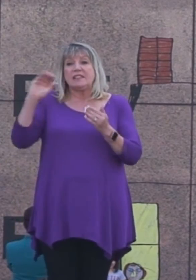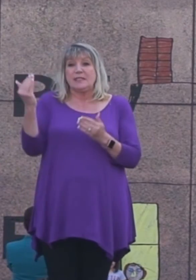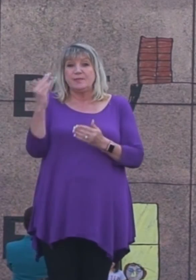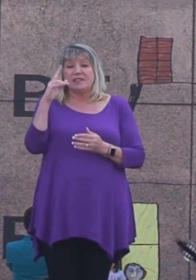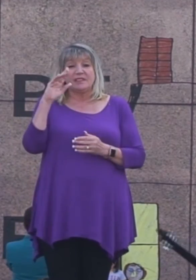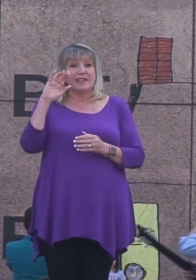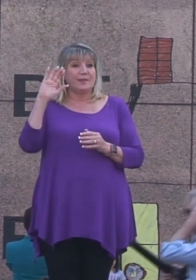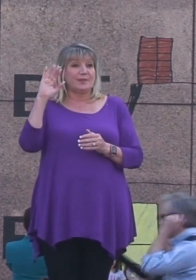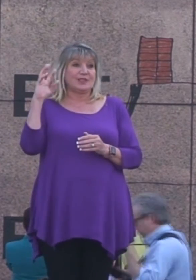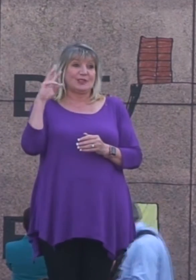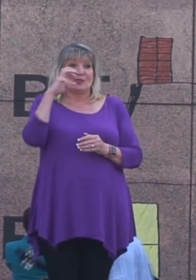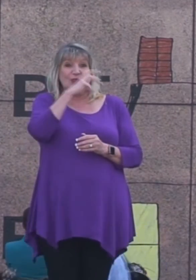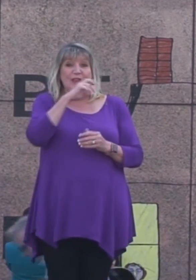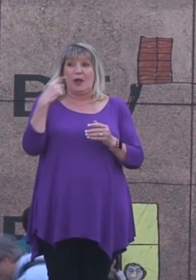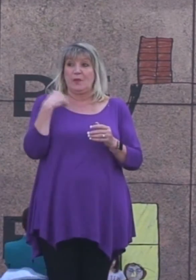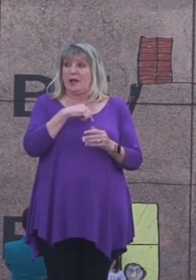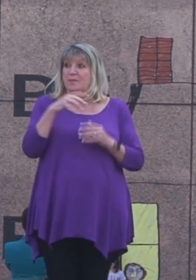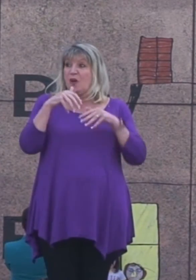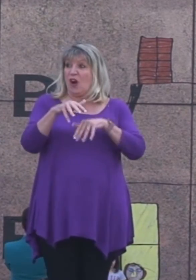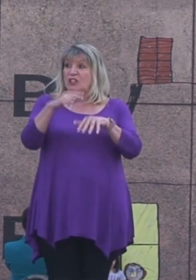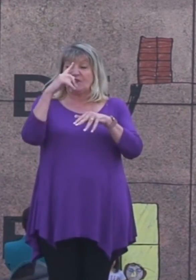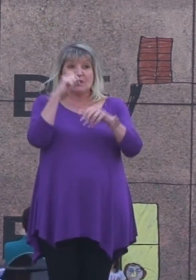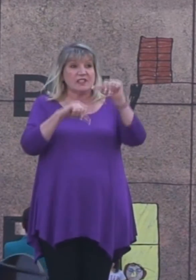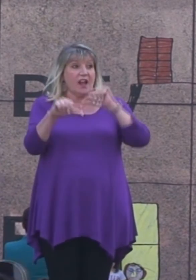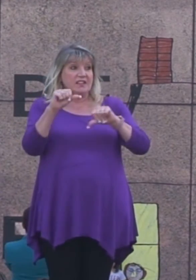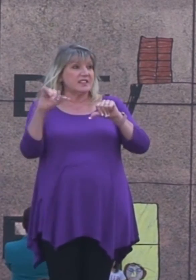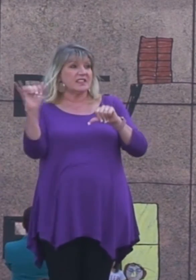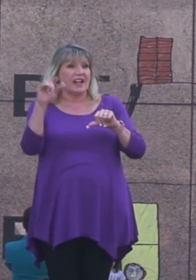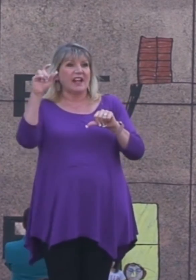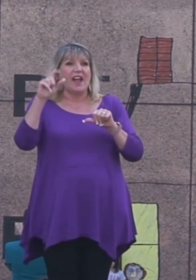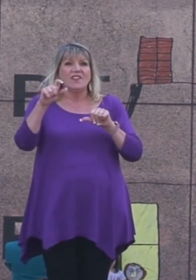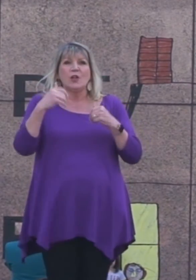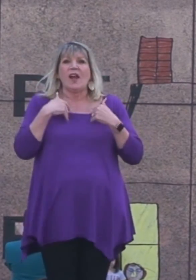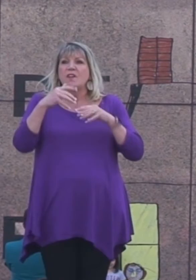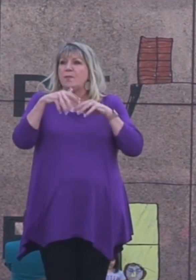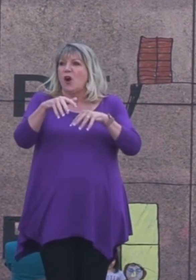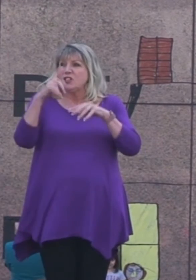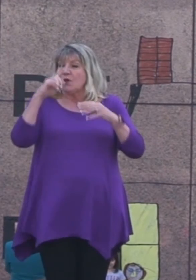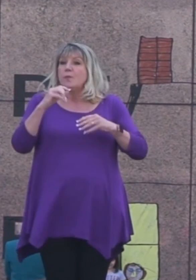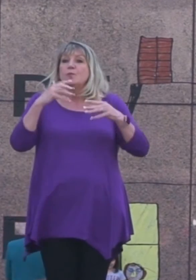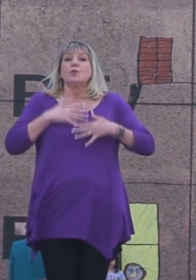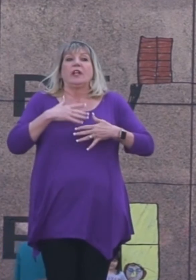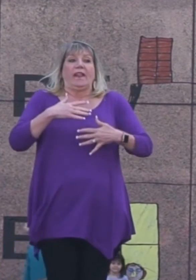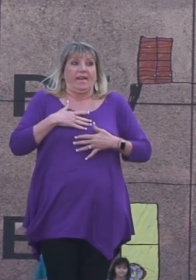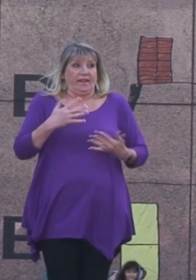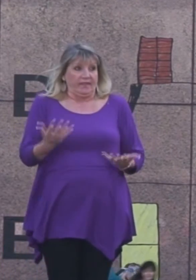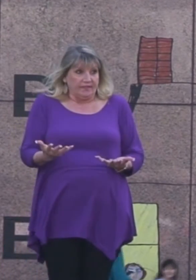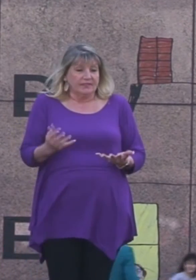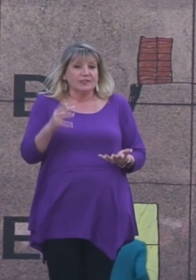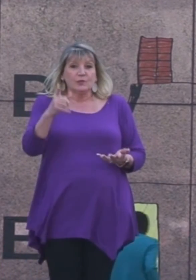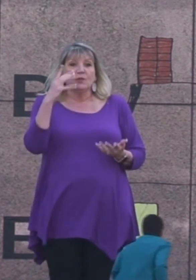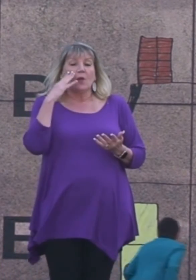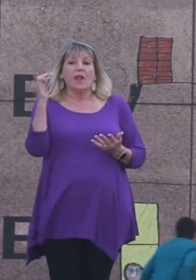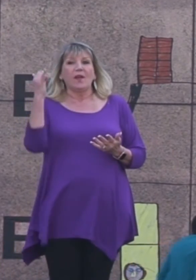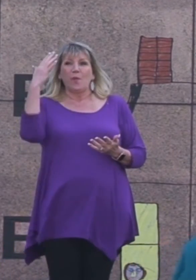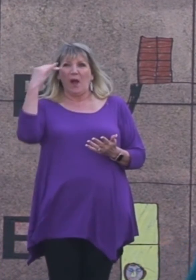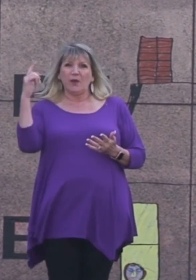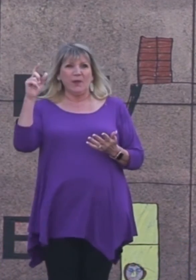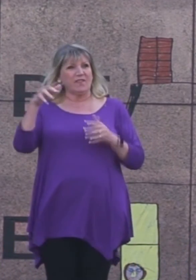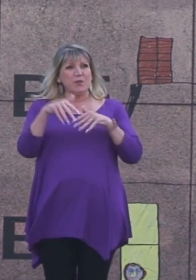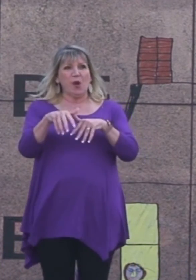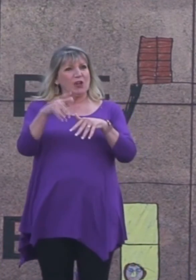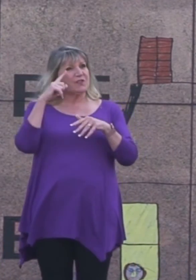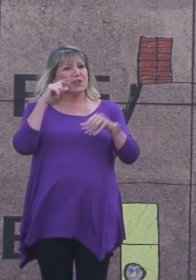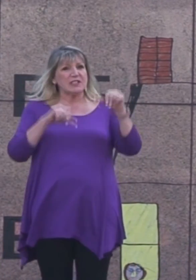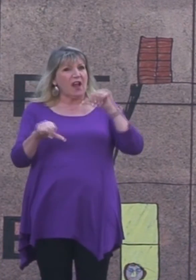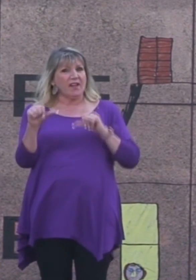absurd that we have to come out here and march for science. It's almost like having to have a march for breathing. You know, like, why do we have to march for